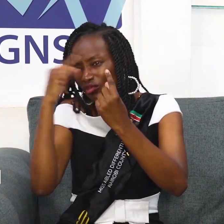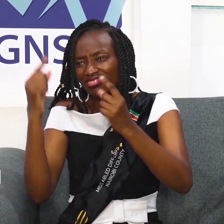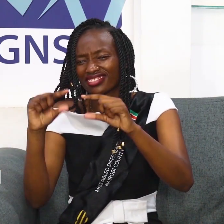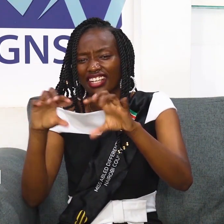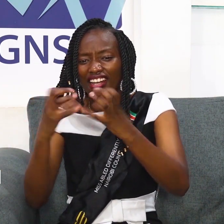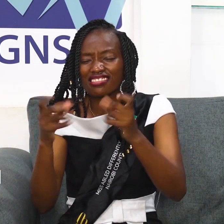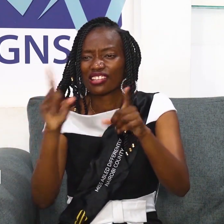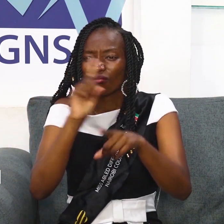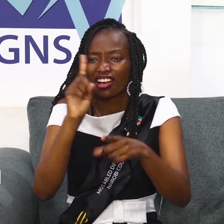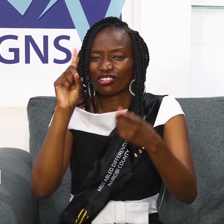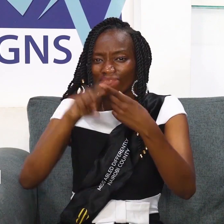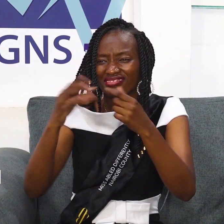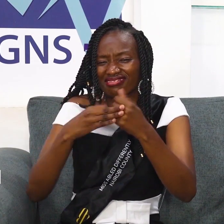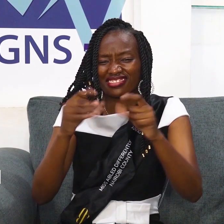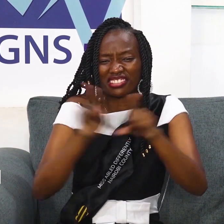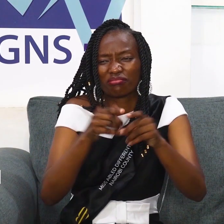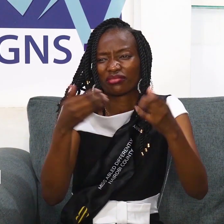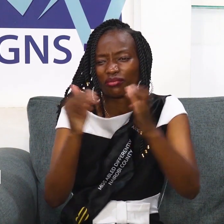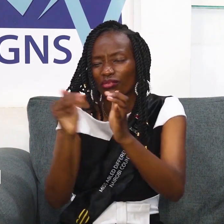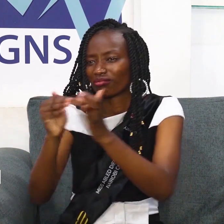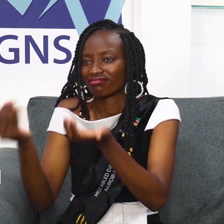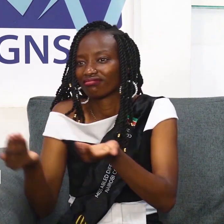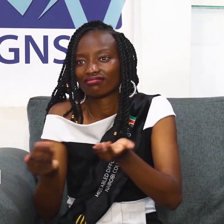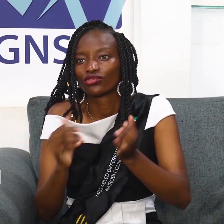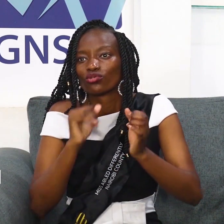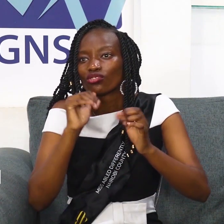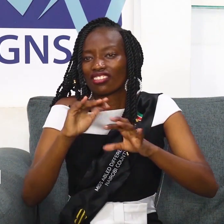So sometimes you'll have a teacher in the class, and